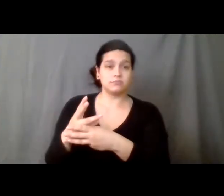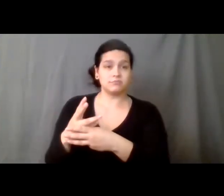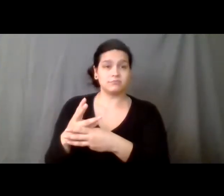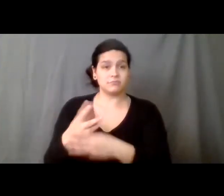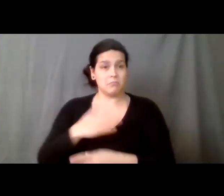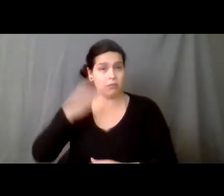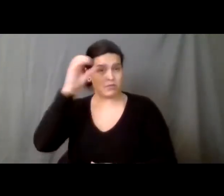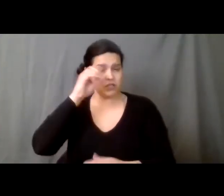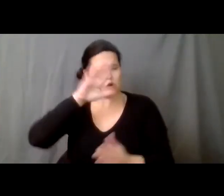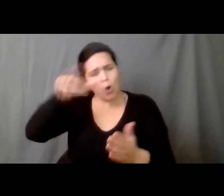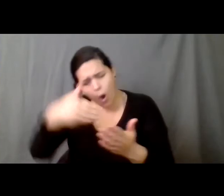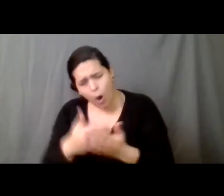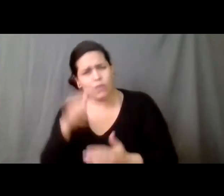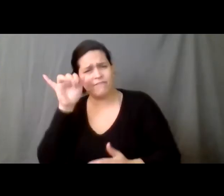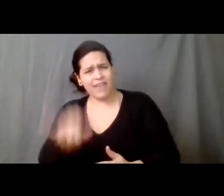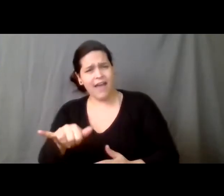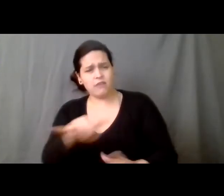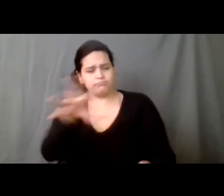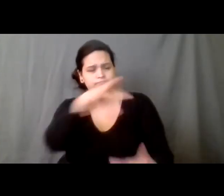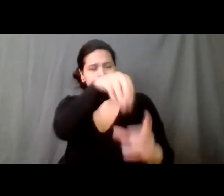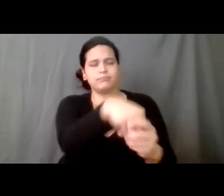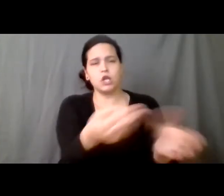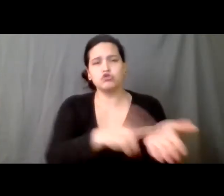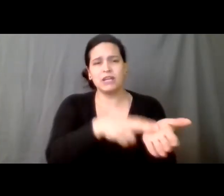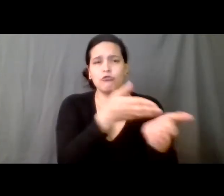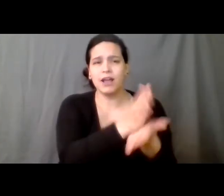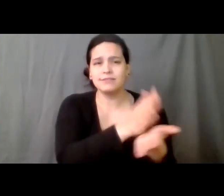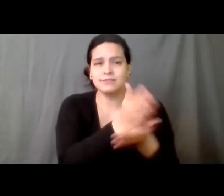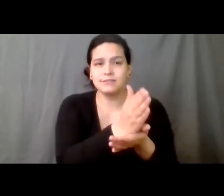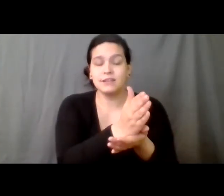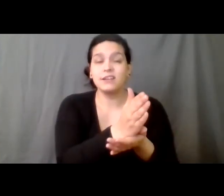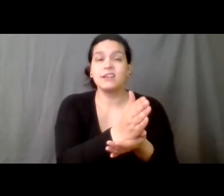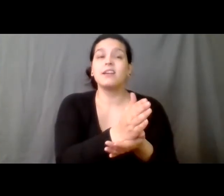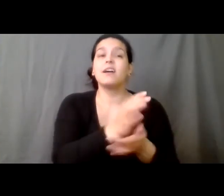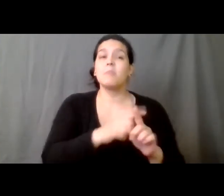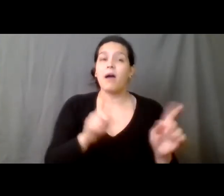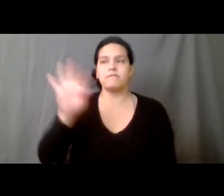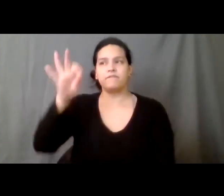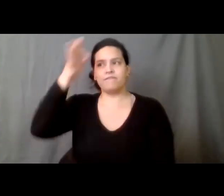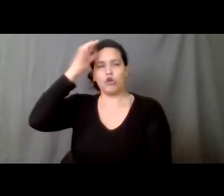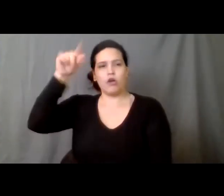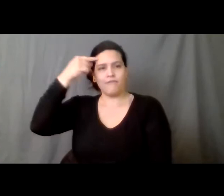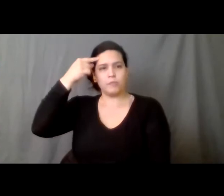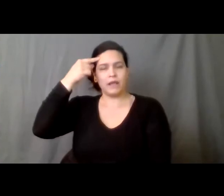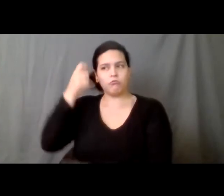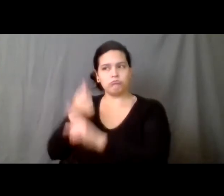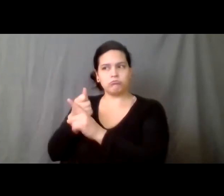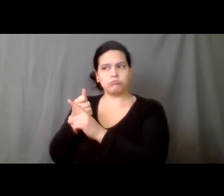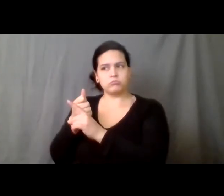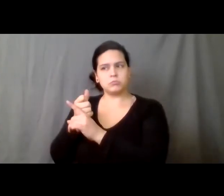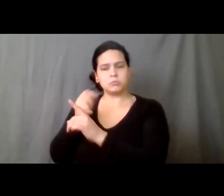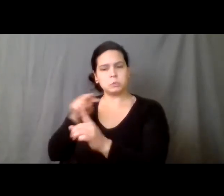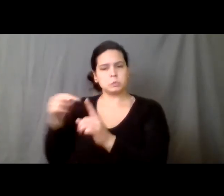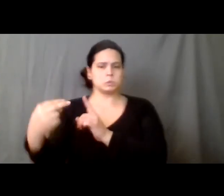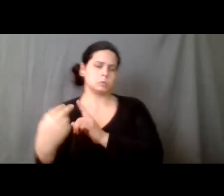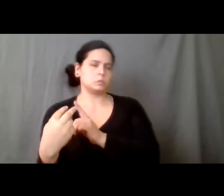up in those treaty rights. And since the federal government has said that they have